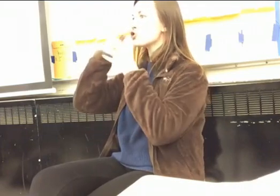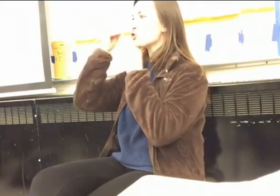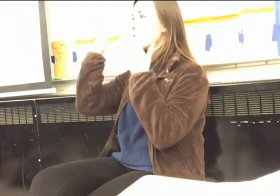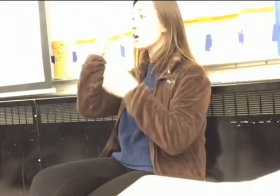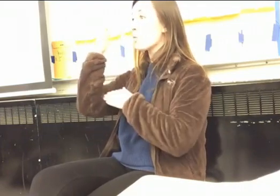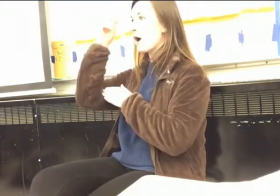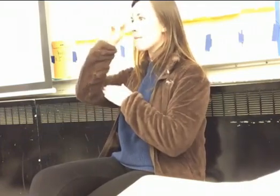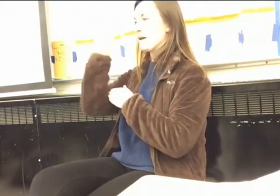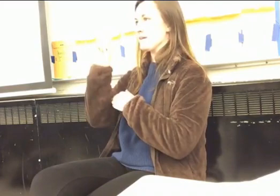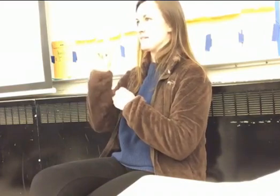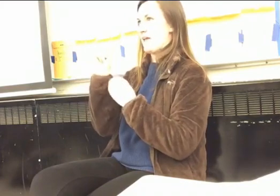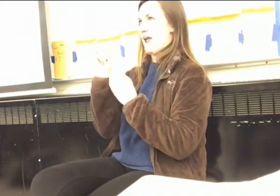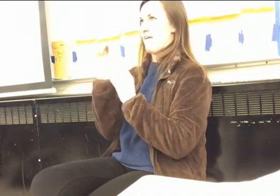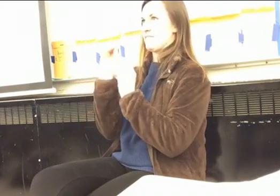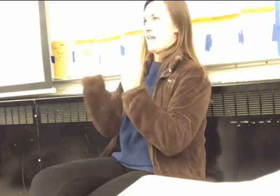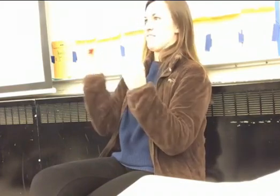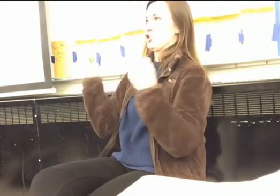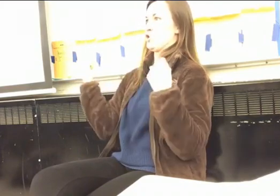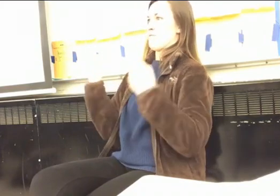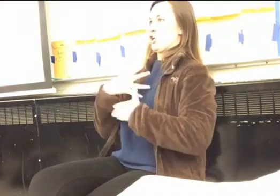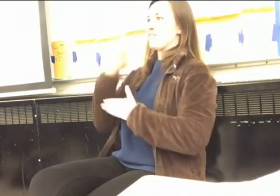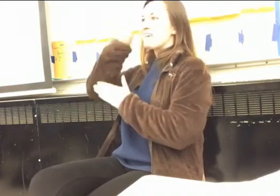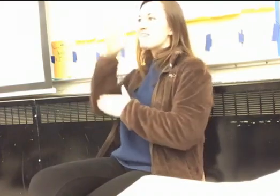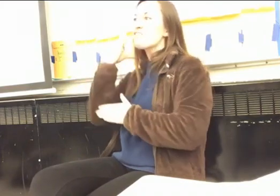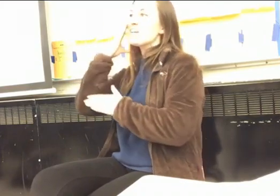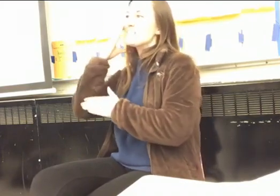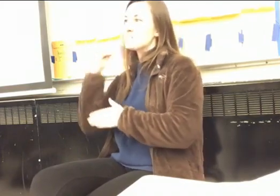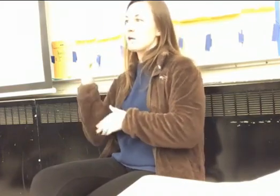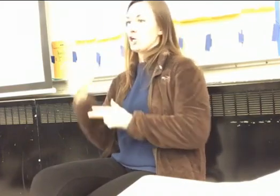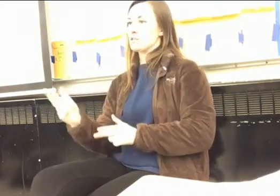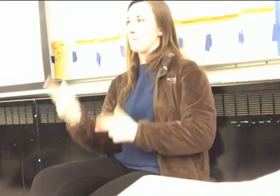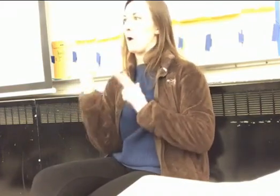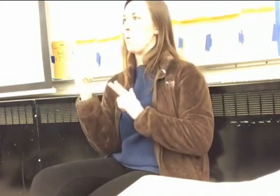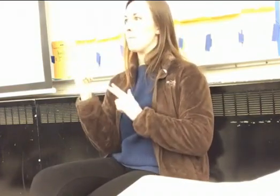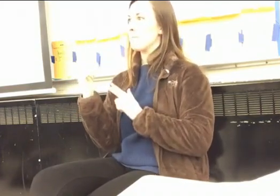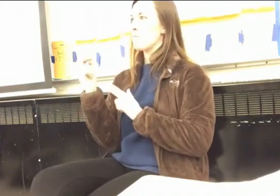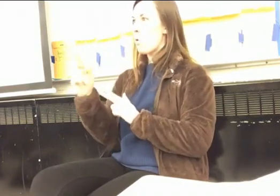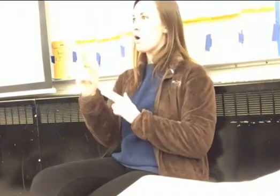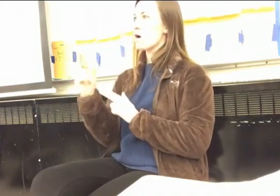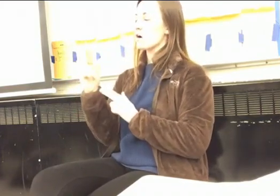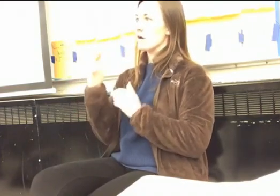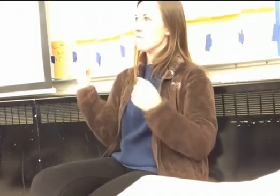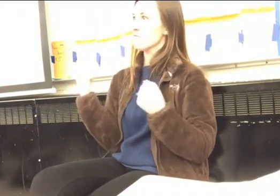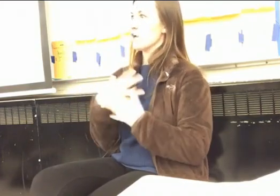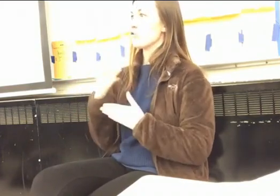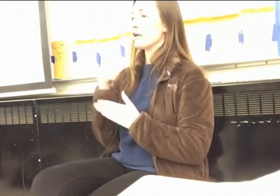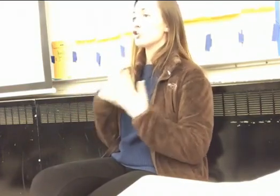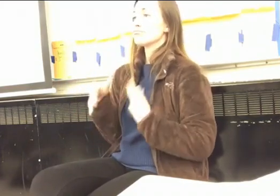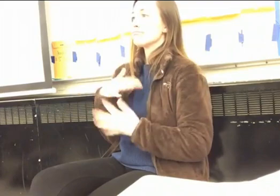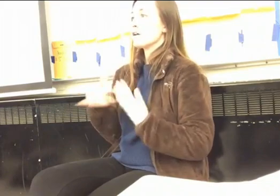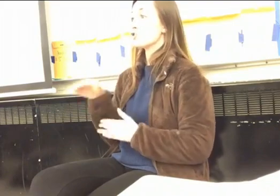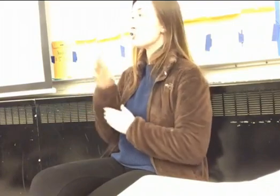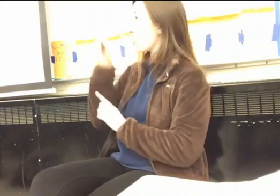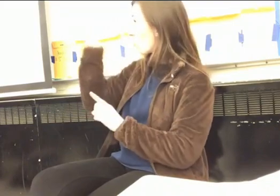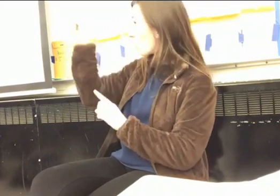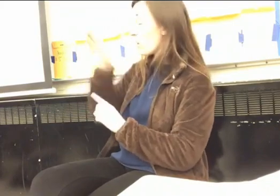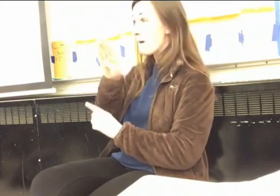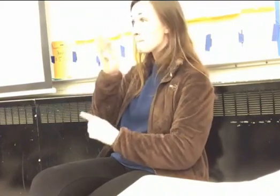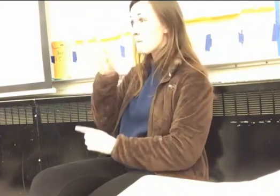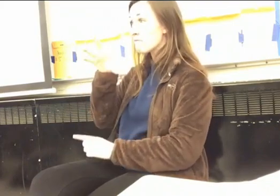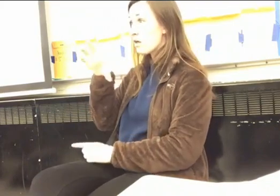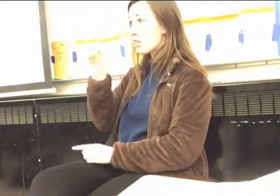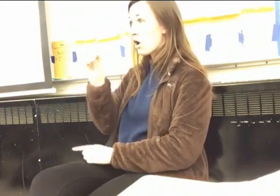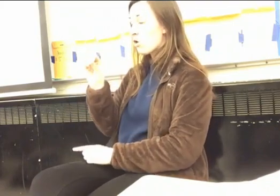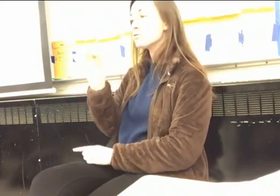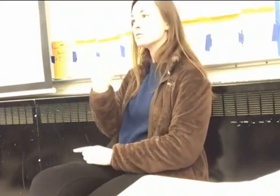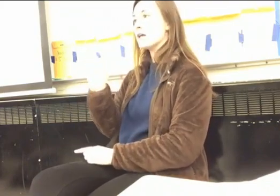fear. They've never experienced being shot at or being killed. They just hang out. So the buffalo hang out too. Trains come along.